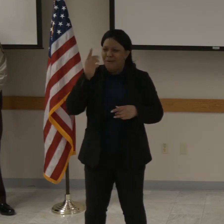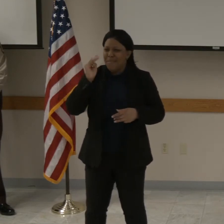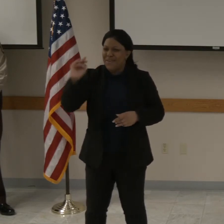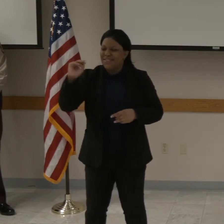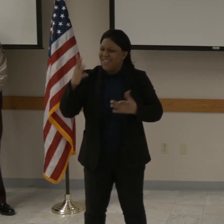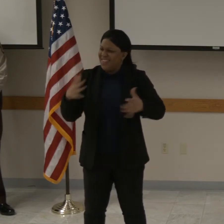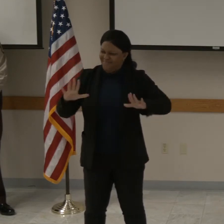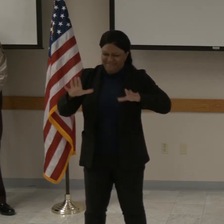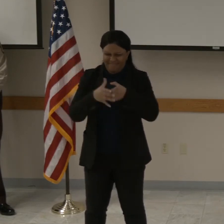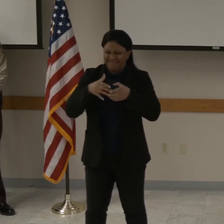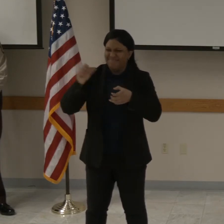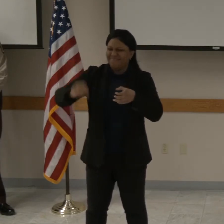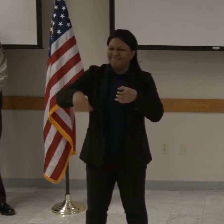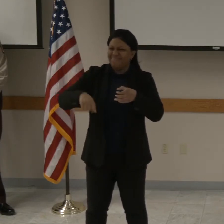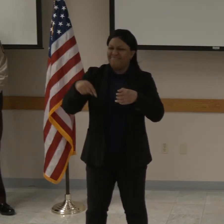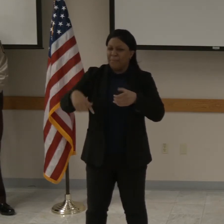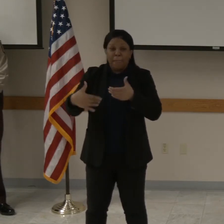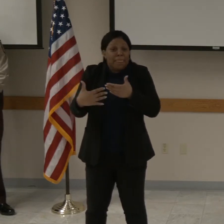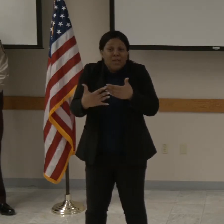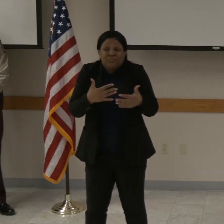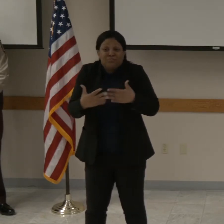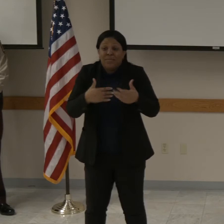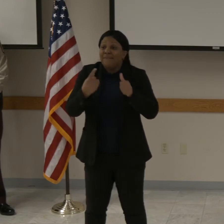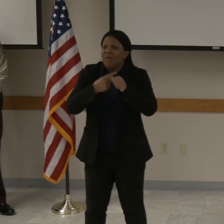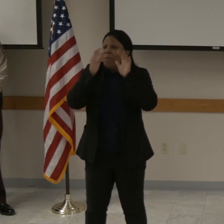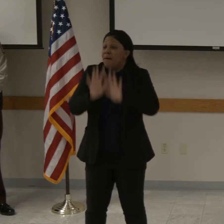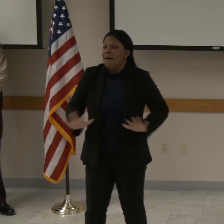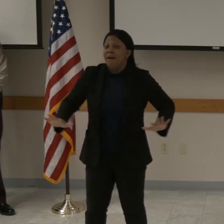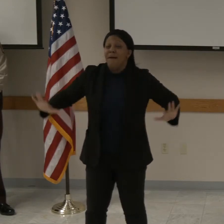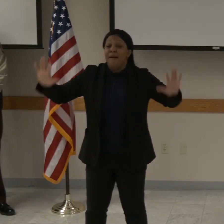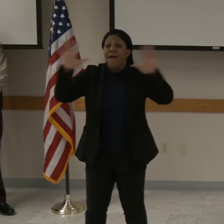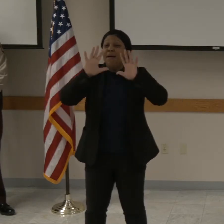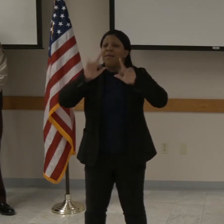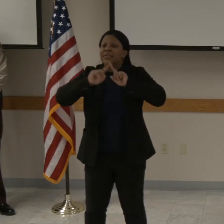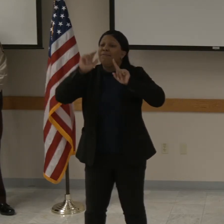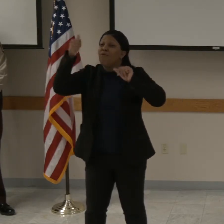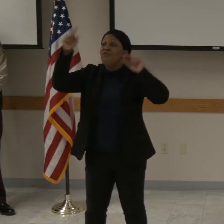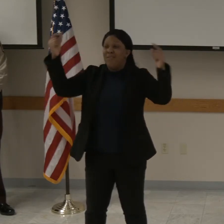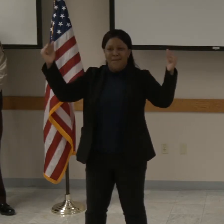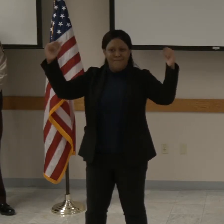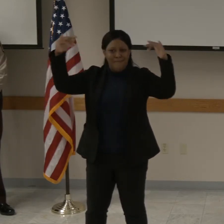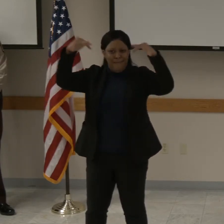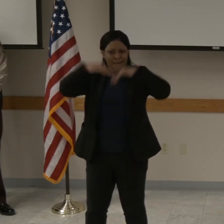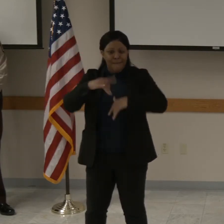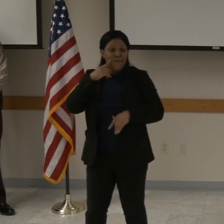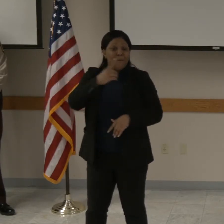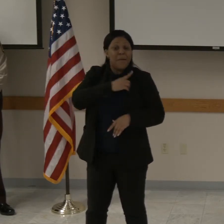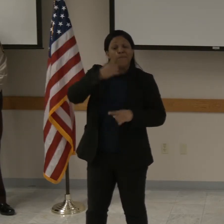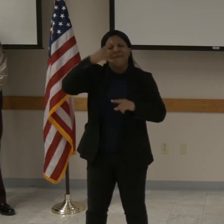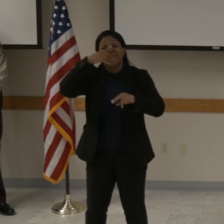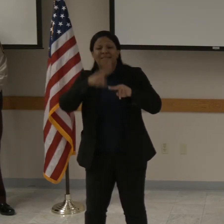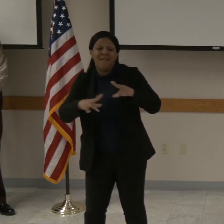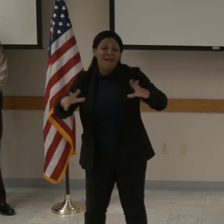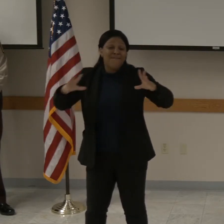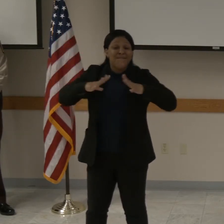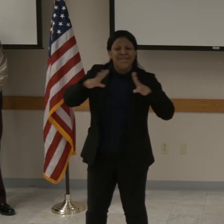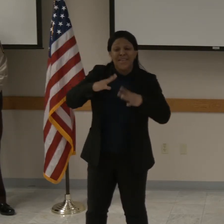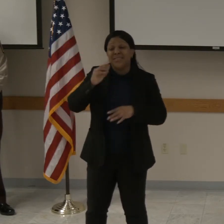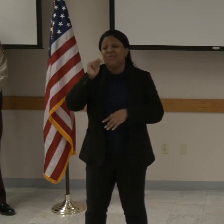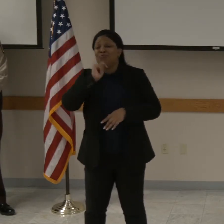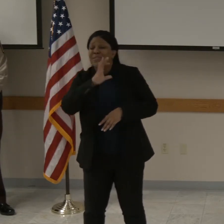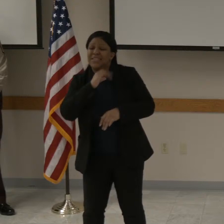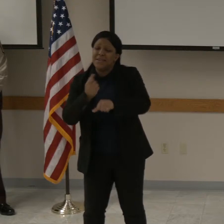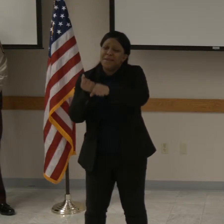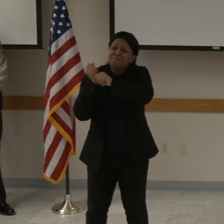you love the Vikings and you love the Twins and you love coming to Minneapolis for fun and for vacation, or whether you live in the Twin Cities area and you